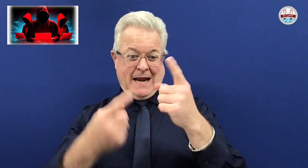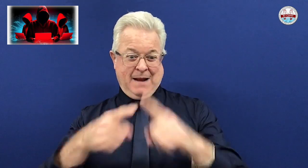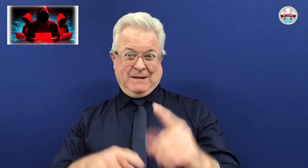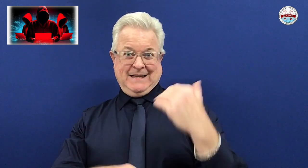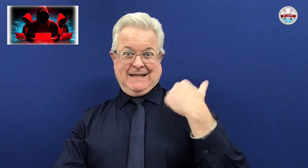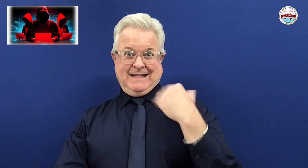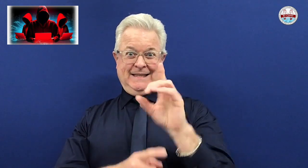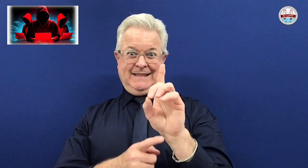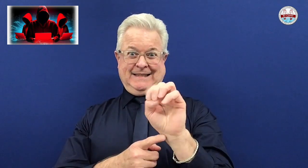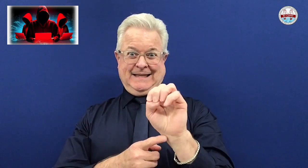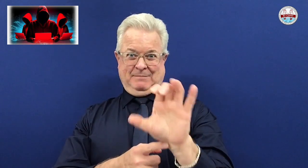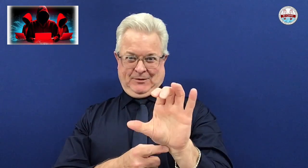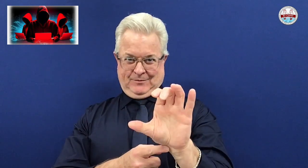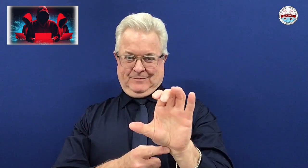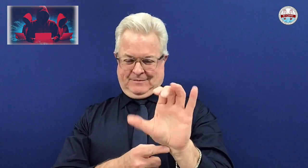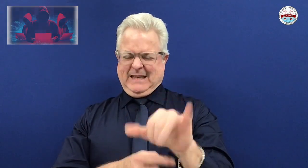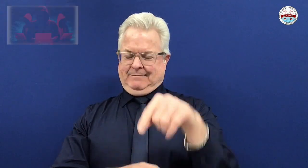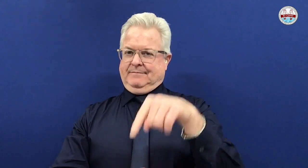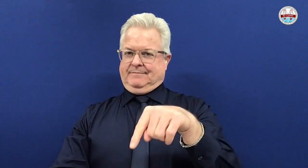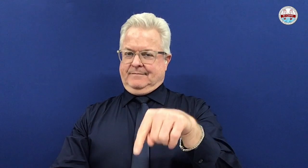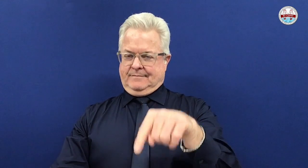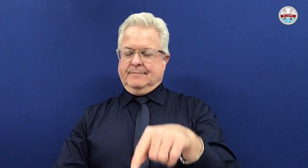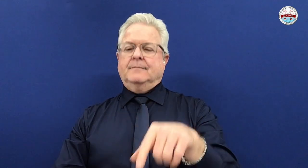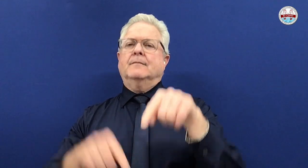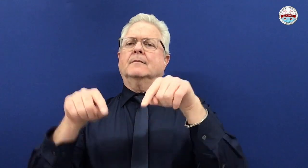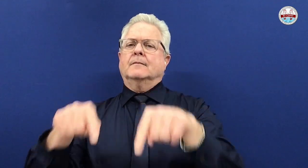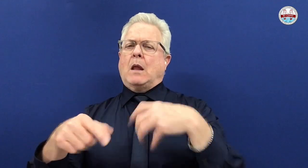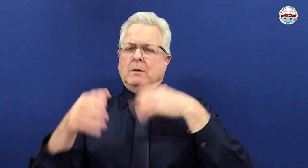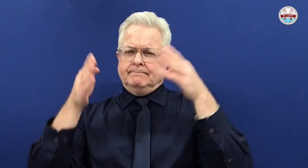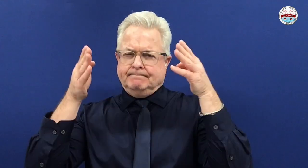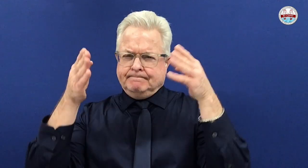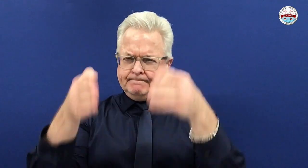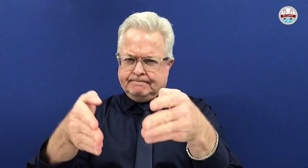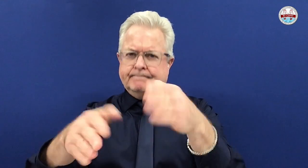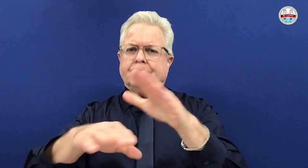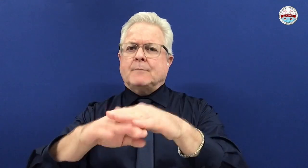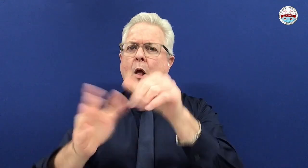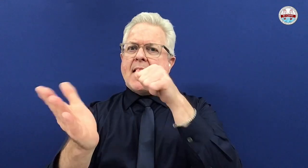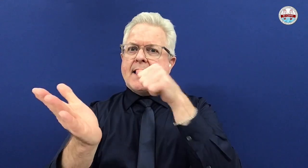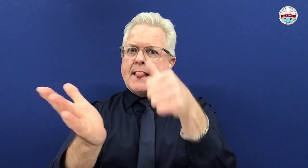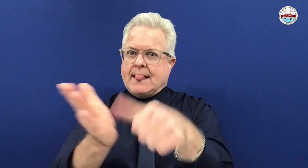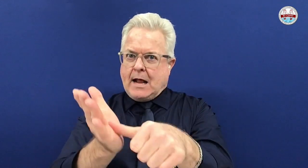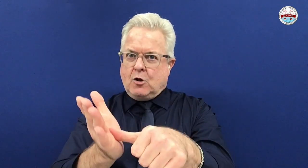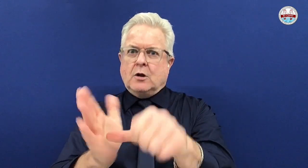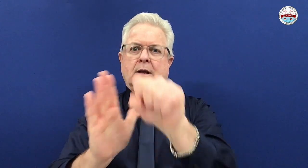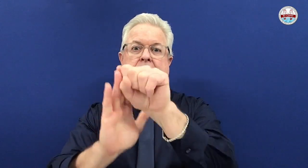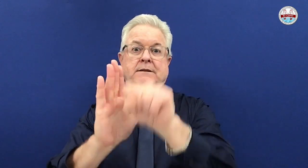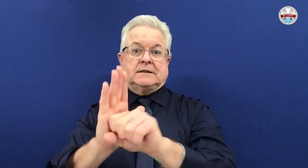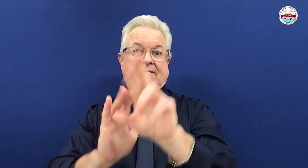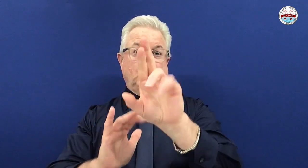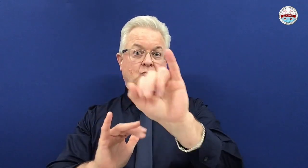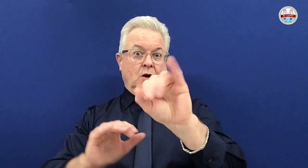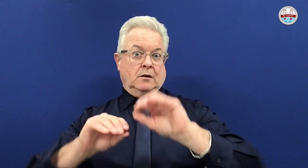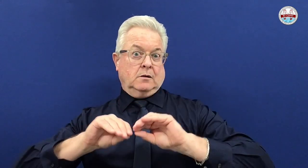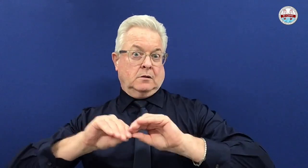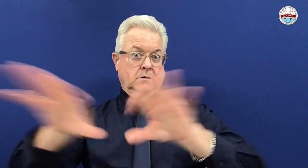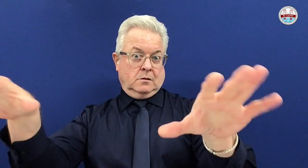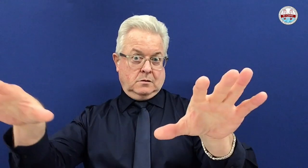web. That did happen in December. And what I want to talk about today is the letter that the state of Rhode